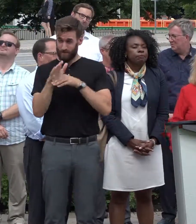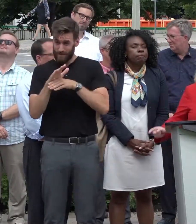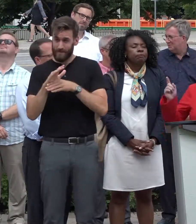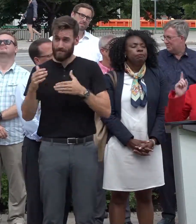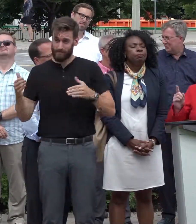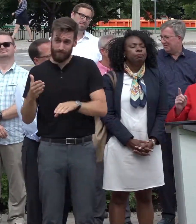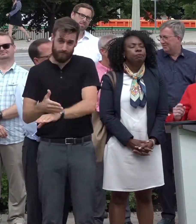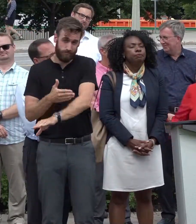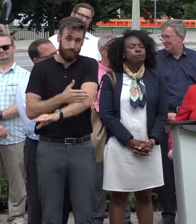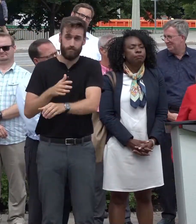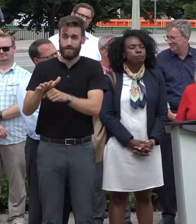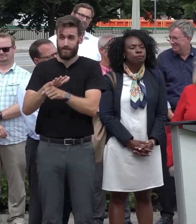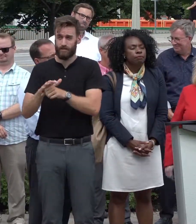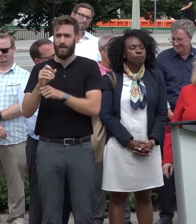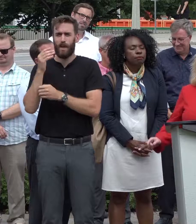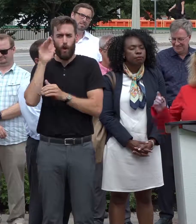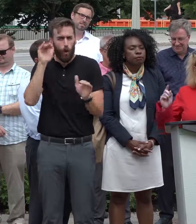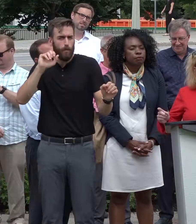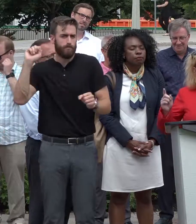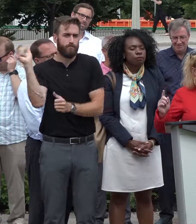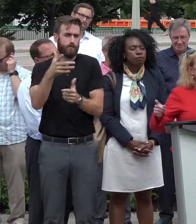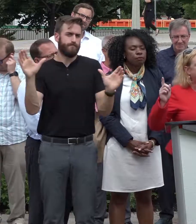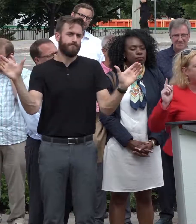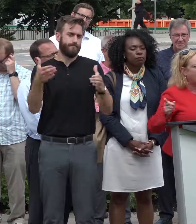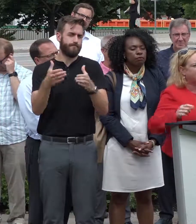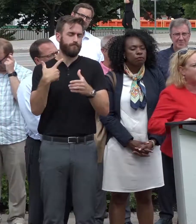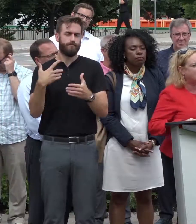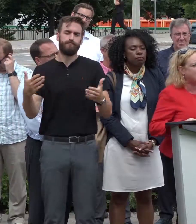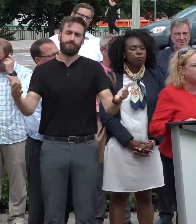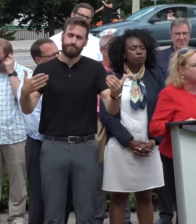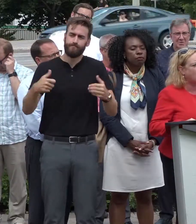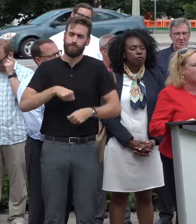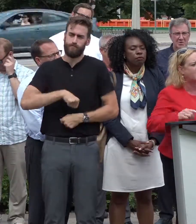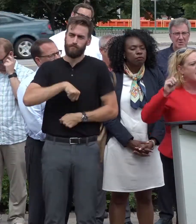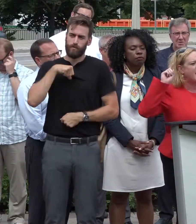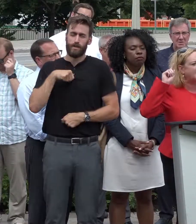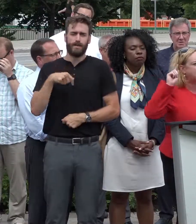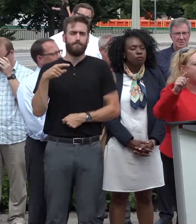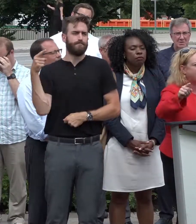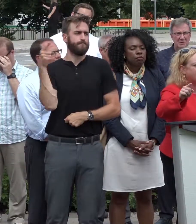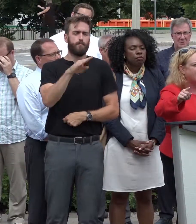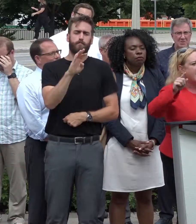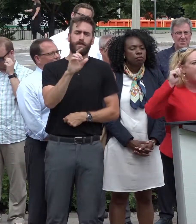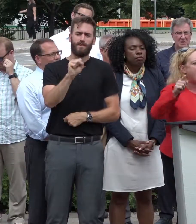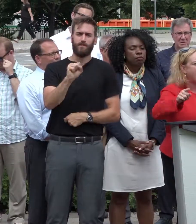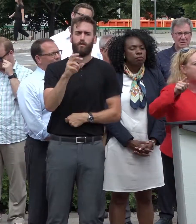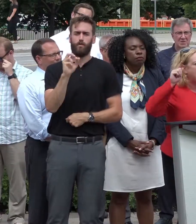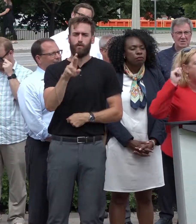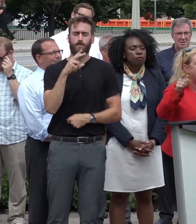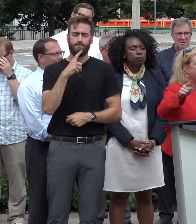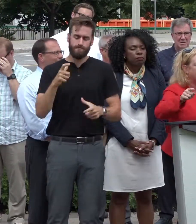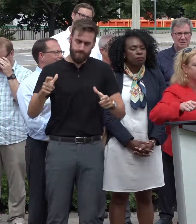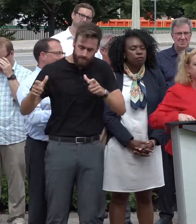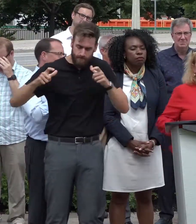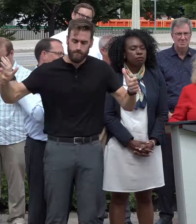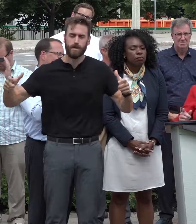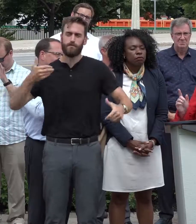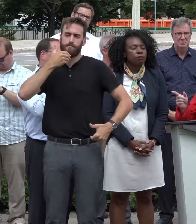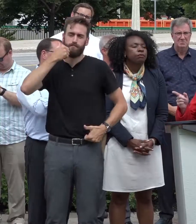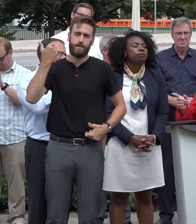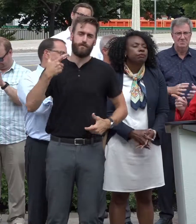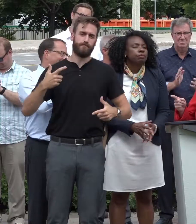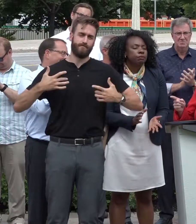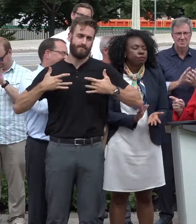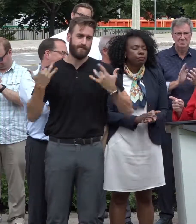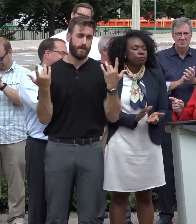improvement area, and hopefully all of you, to bring back a Pride event to Bell's Corners that is bigger and better. So